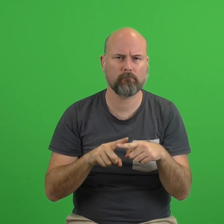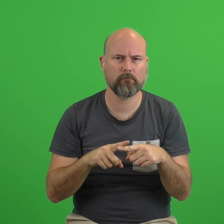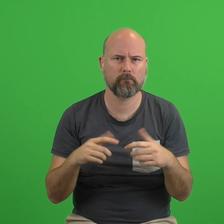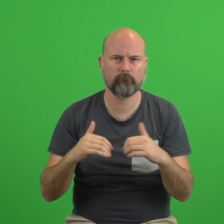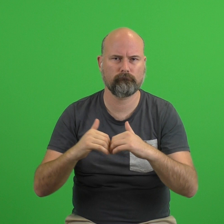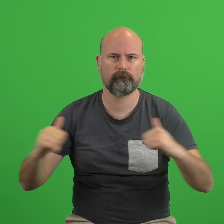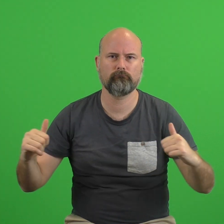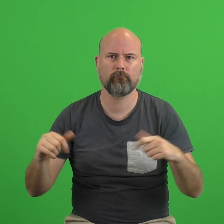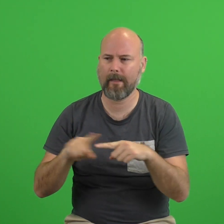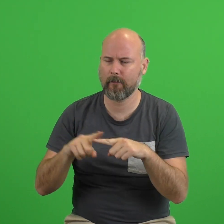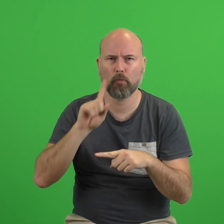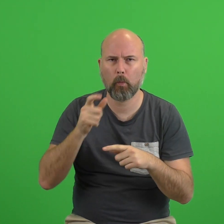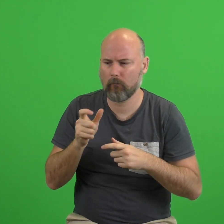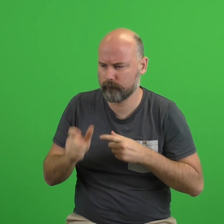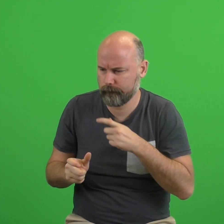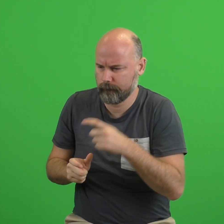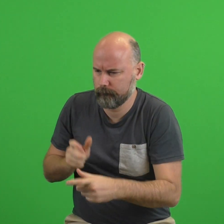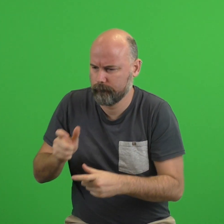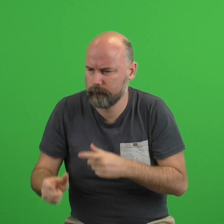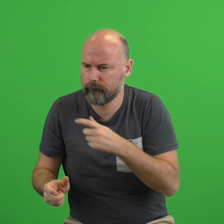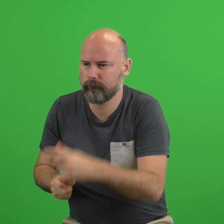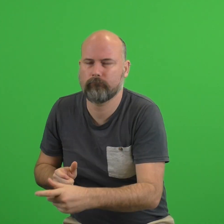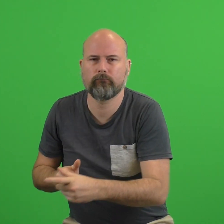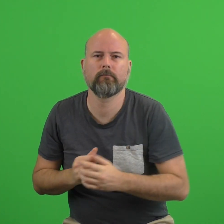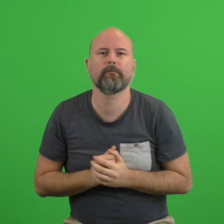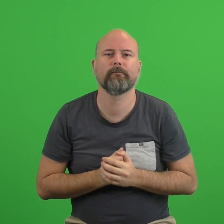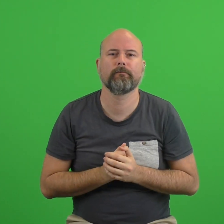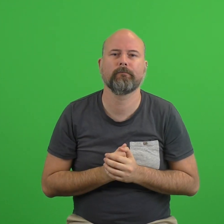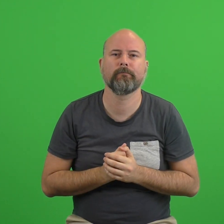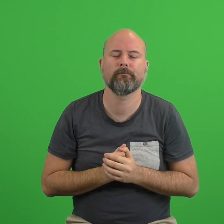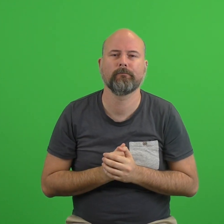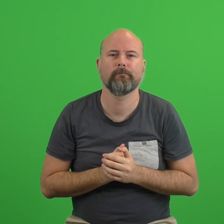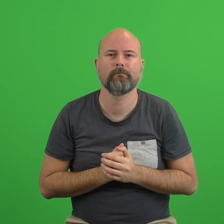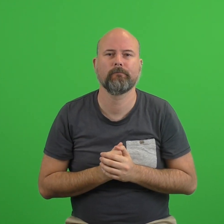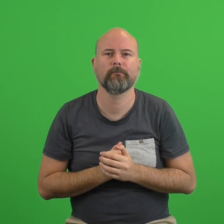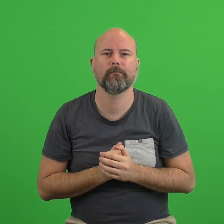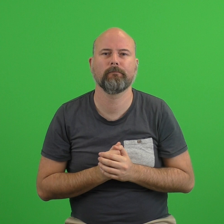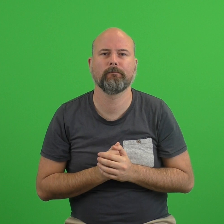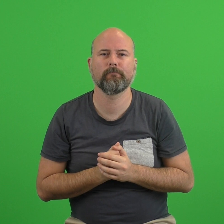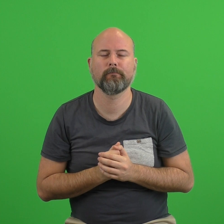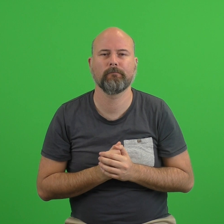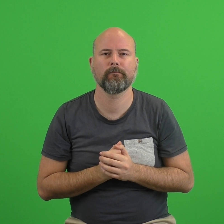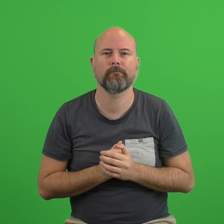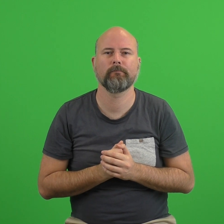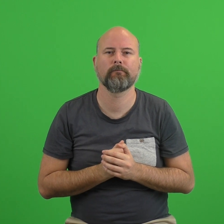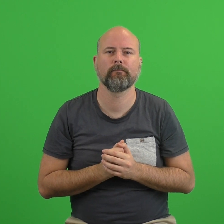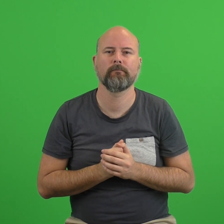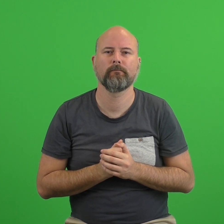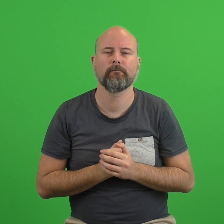and this makes it more visual. Remember, this is not how it happens in English. In English, you might add a whole bunch of other words in sequence to show how it was done. In Auslan, it just